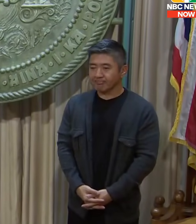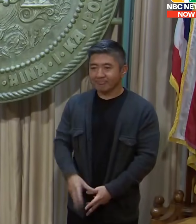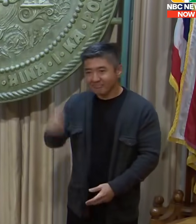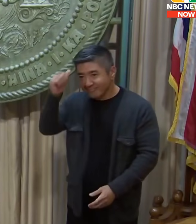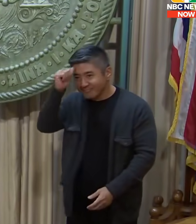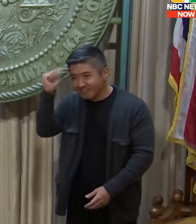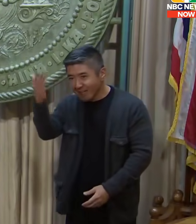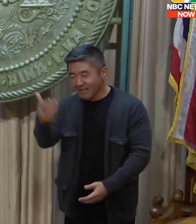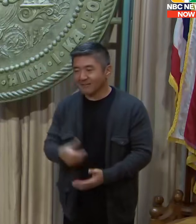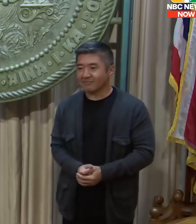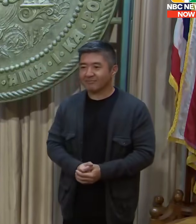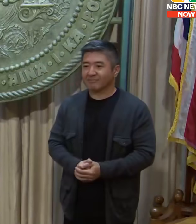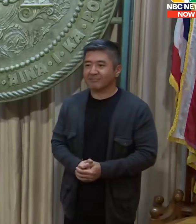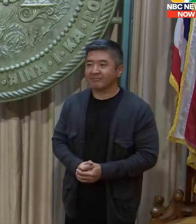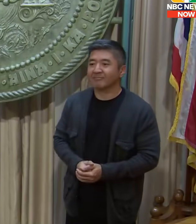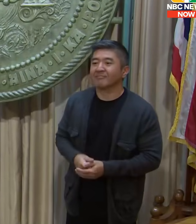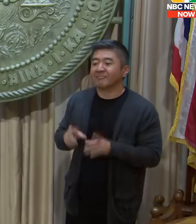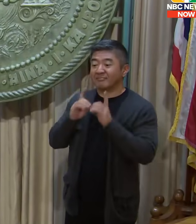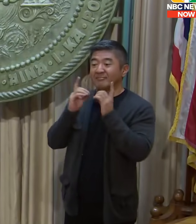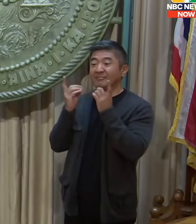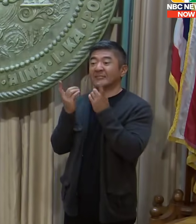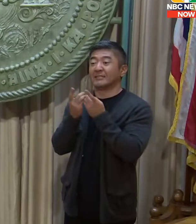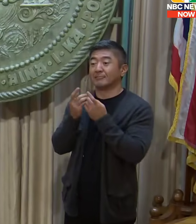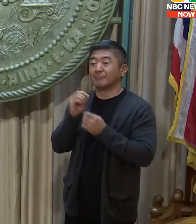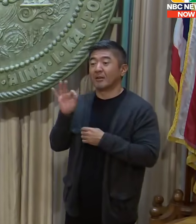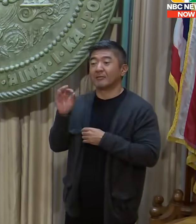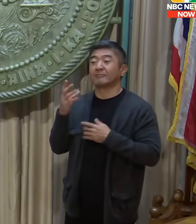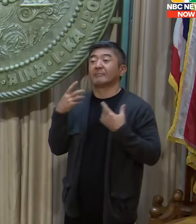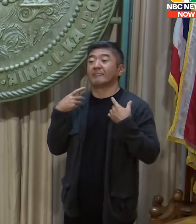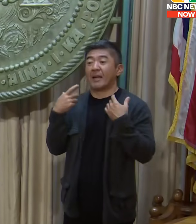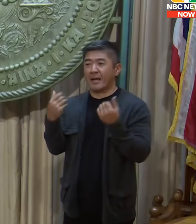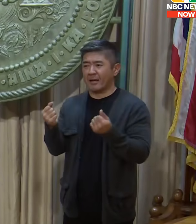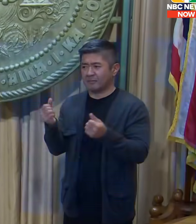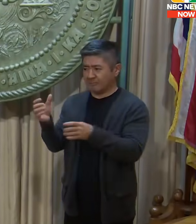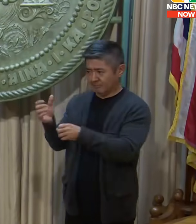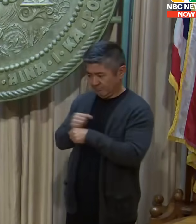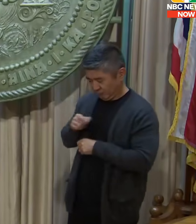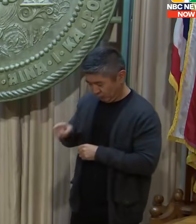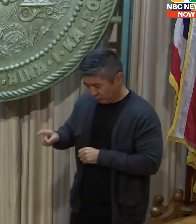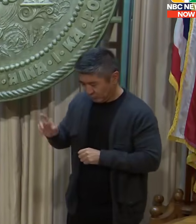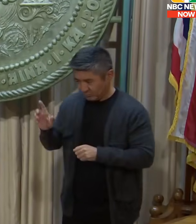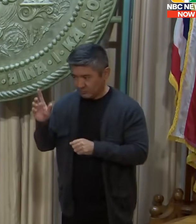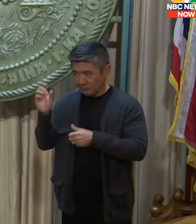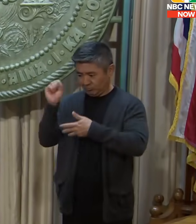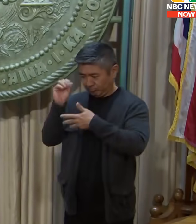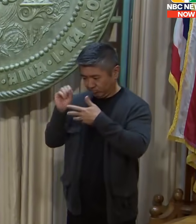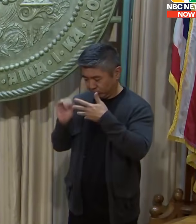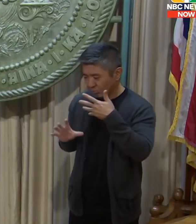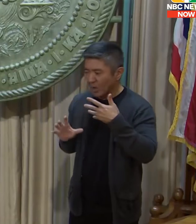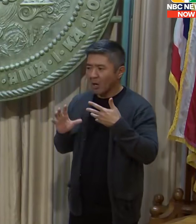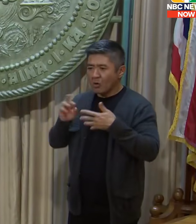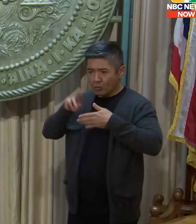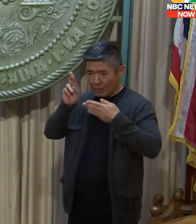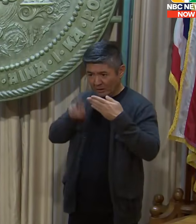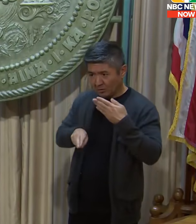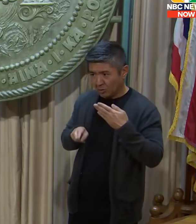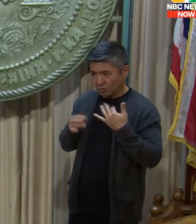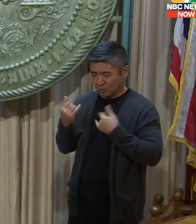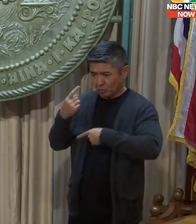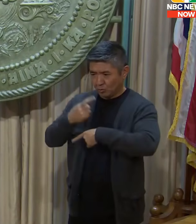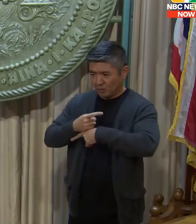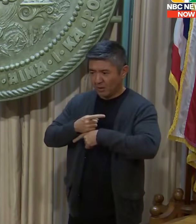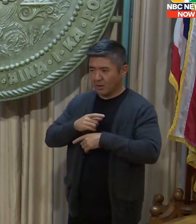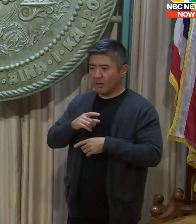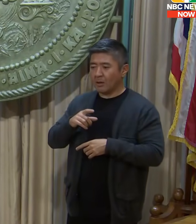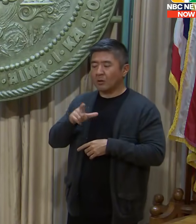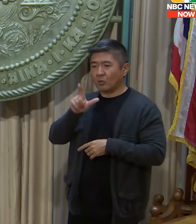Aloha. The Department of Health received 29 reports of positive results on COVID-19 today. One